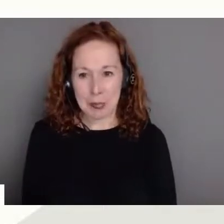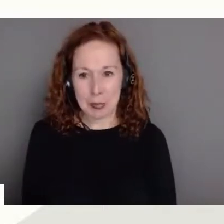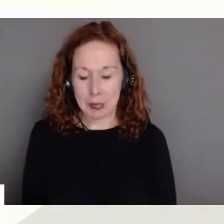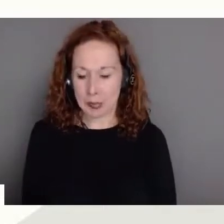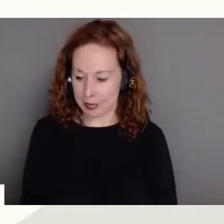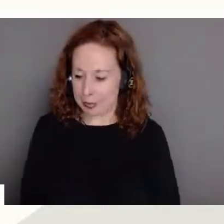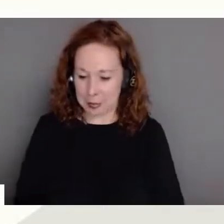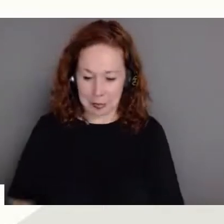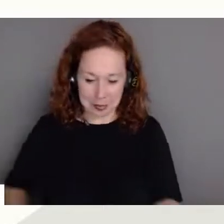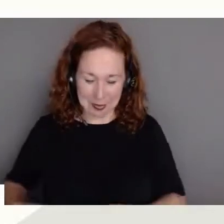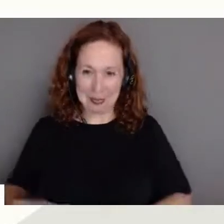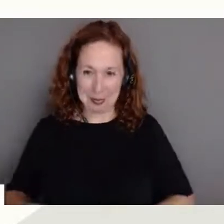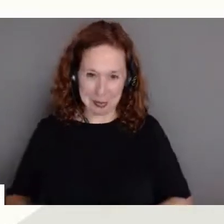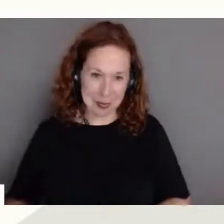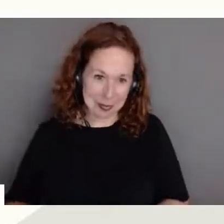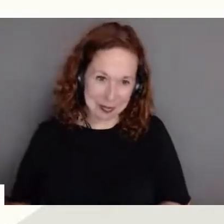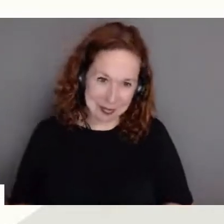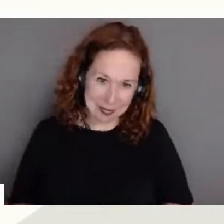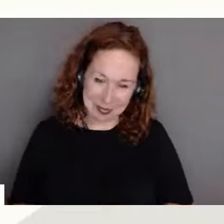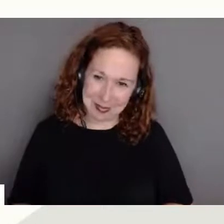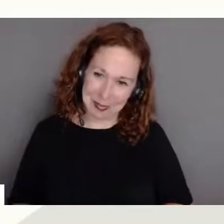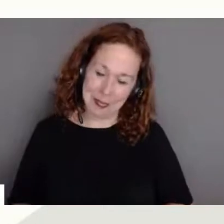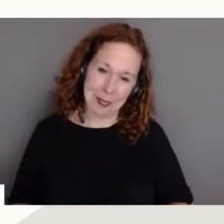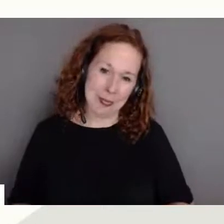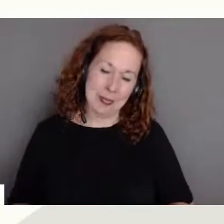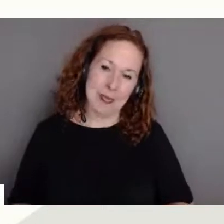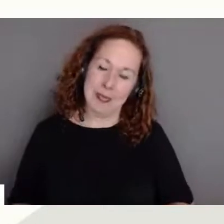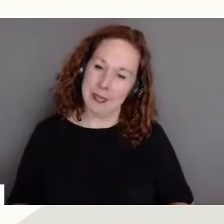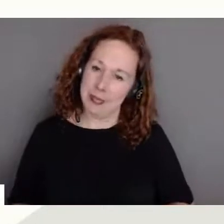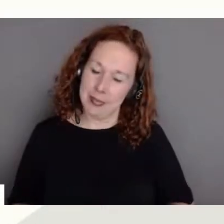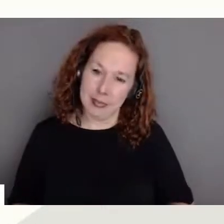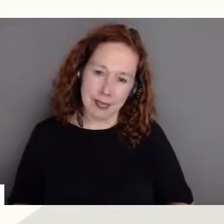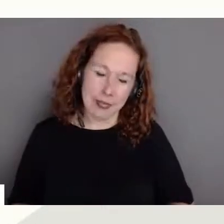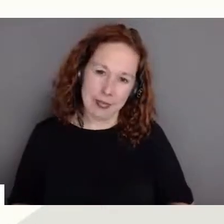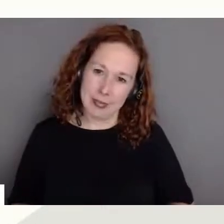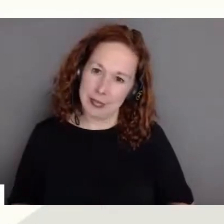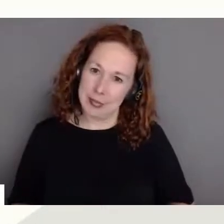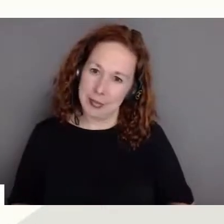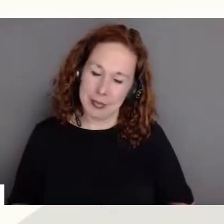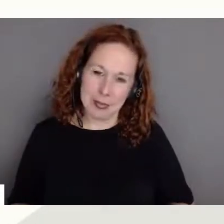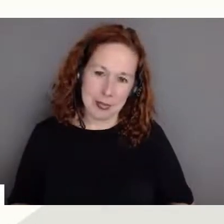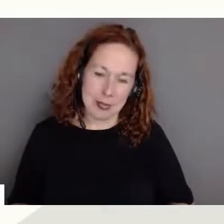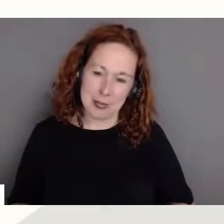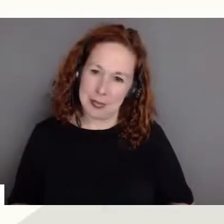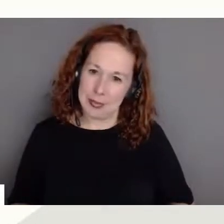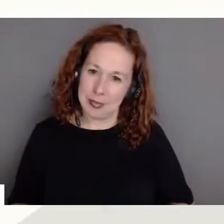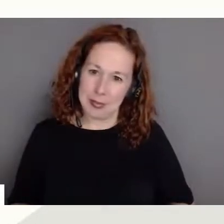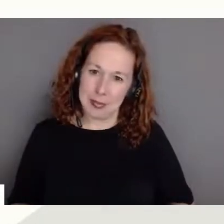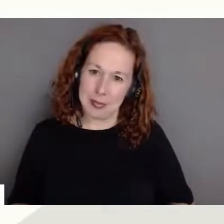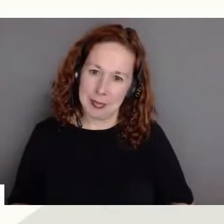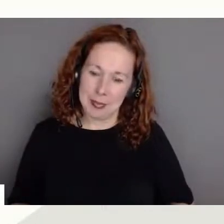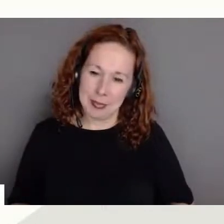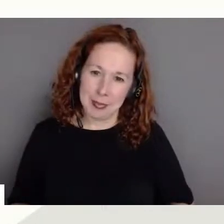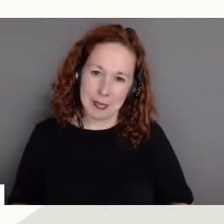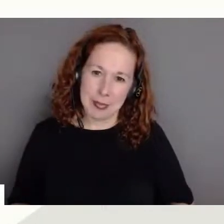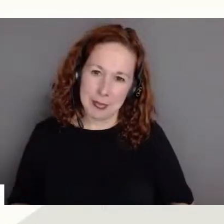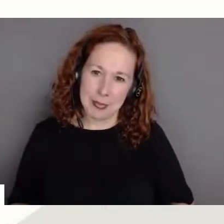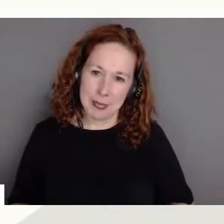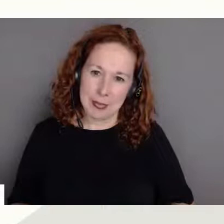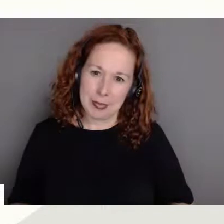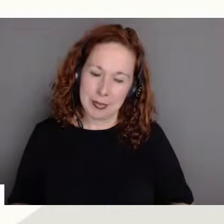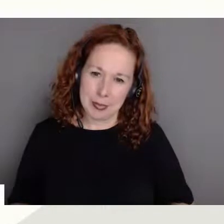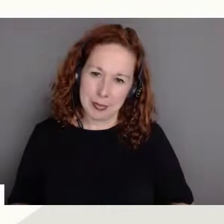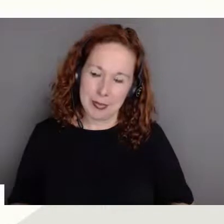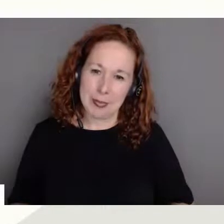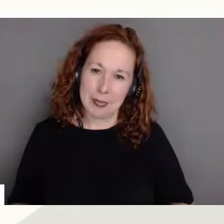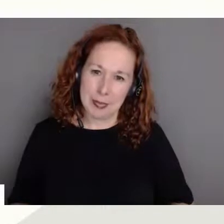out, "Hey, I'm a sign language interpreter," and, do they often ask you to show them stuff or teach them stuff? And